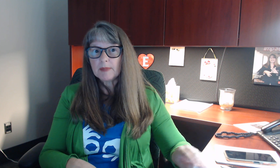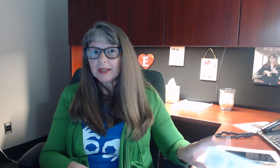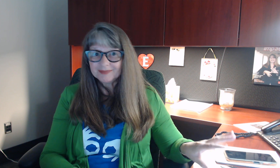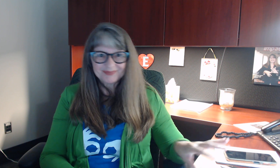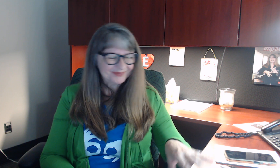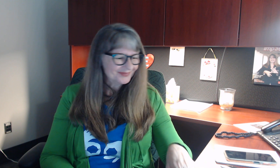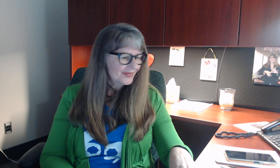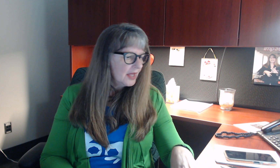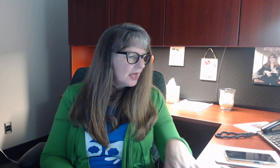it.